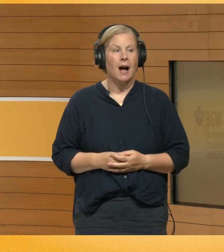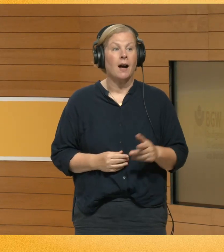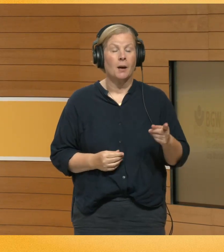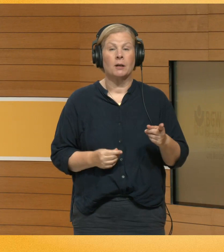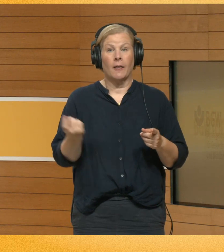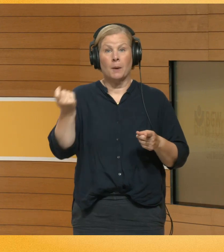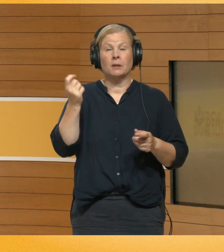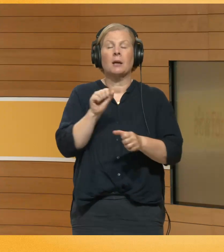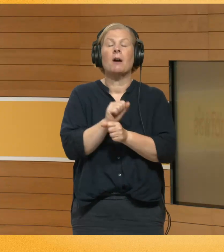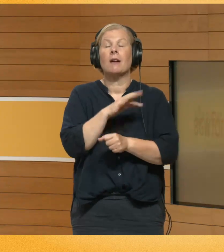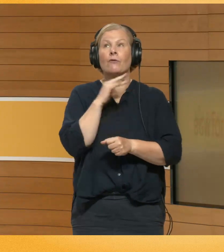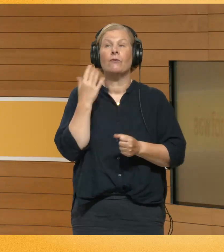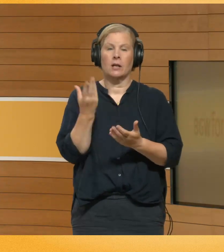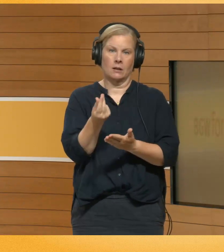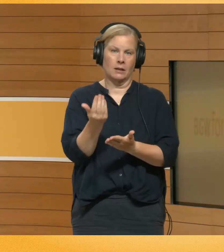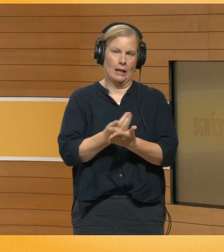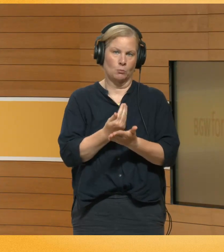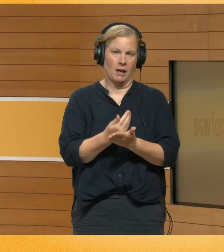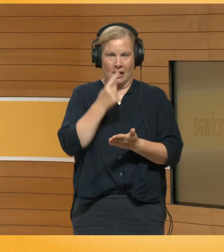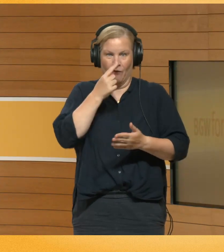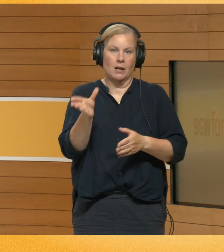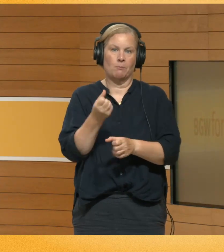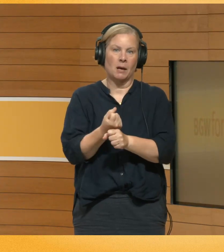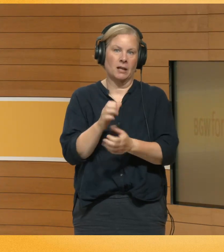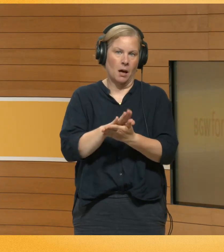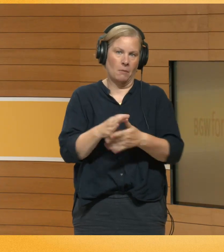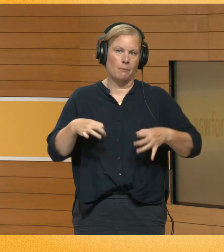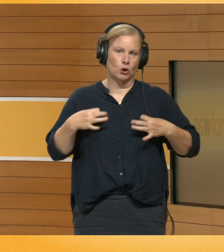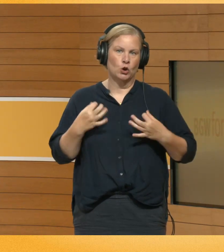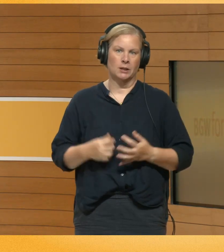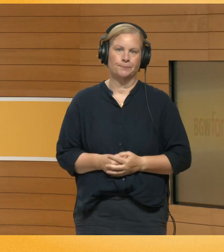of money that is involved, and that could be saved.